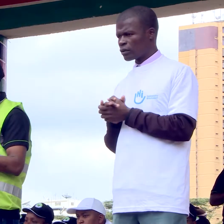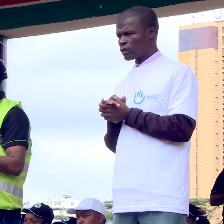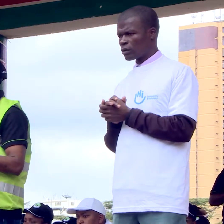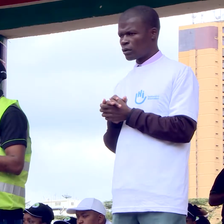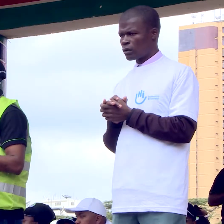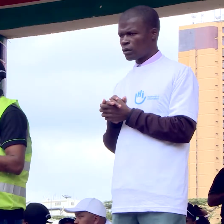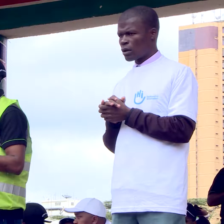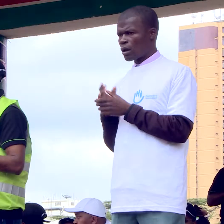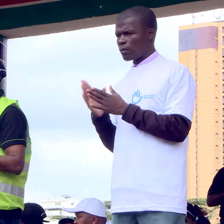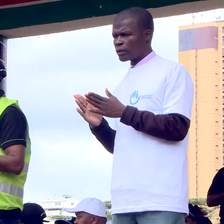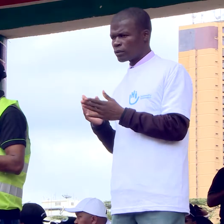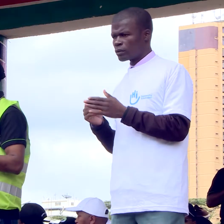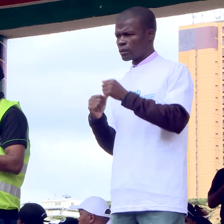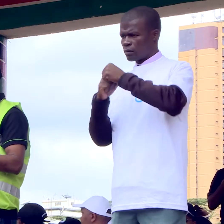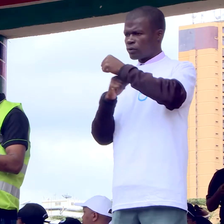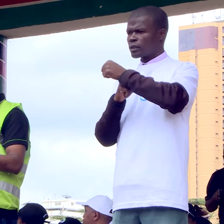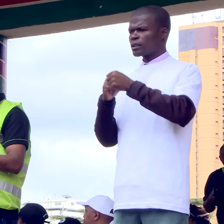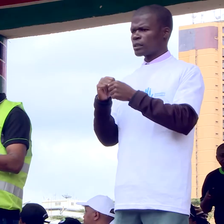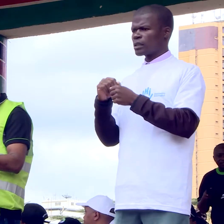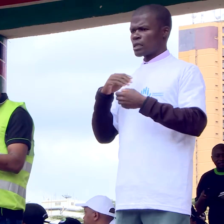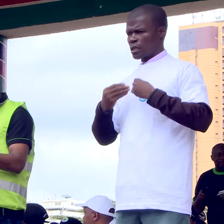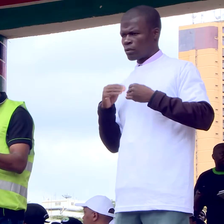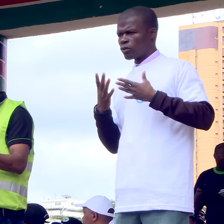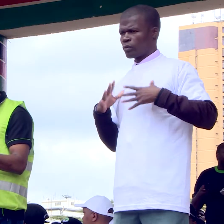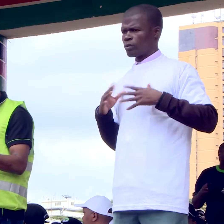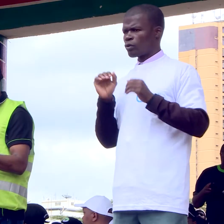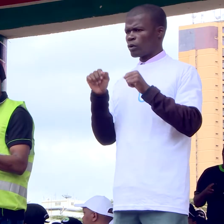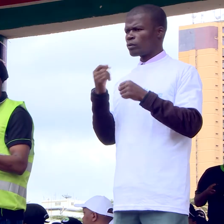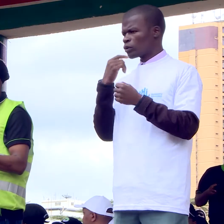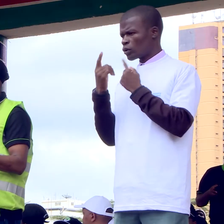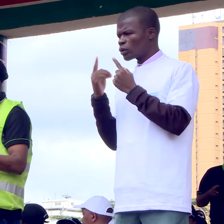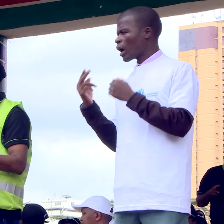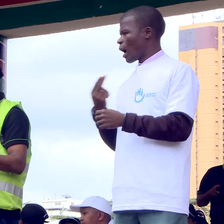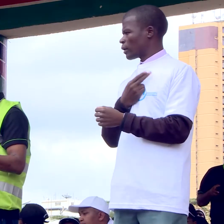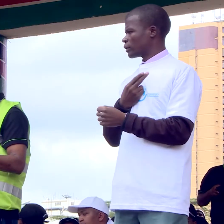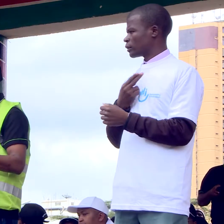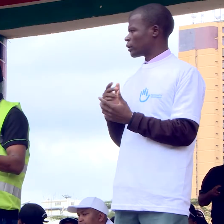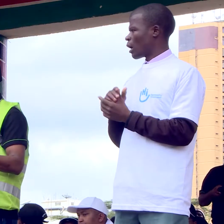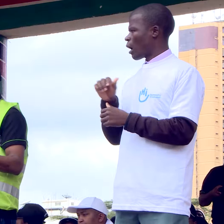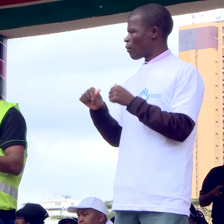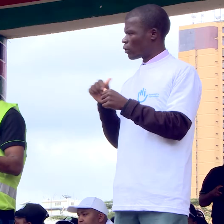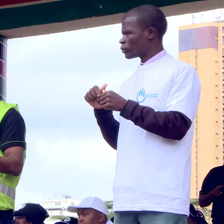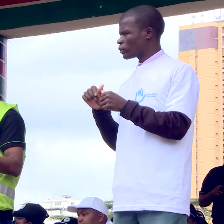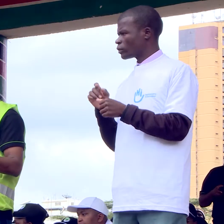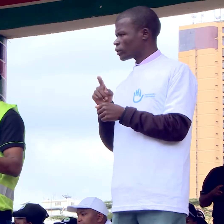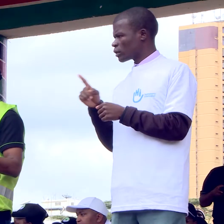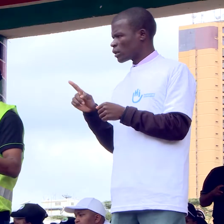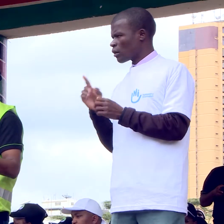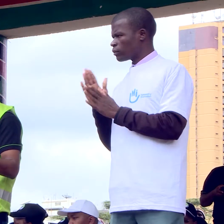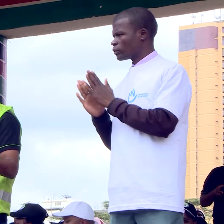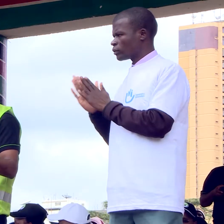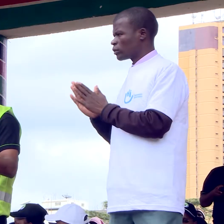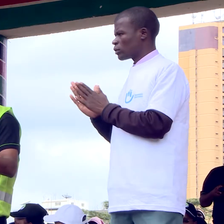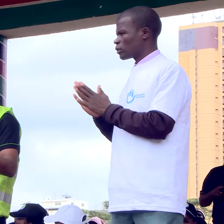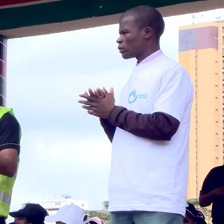disability so that they can talk to us regarding their participation as well as importance of